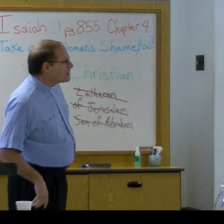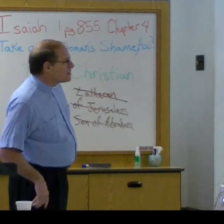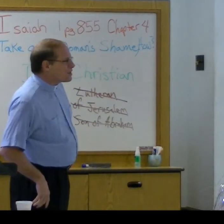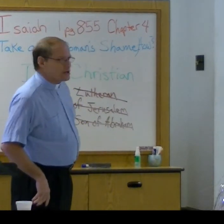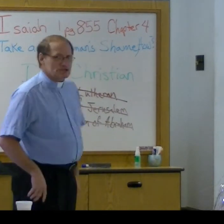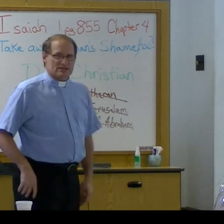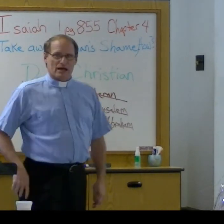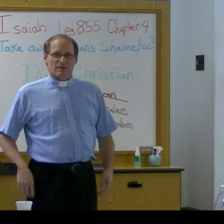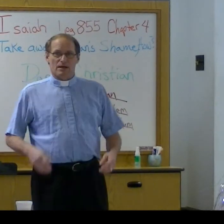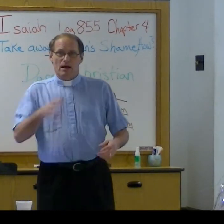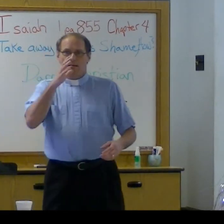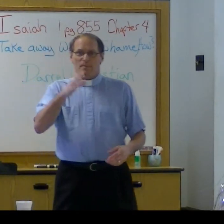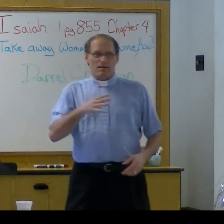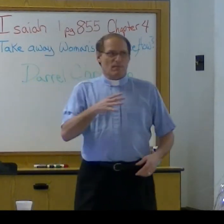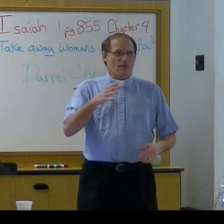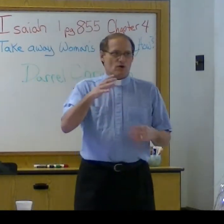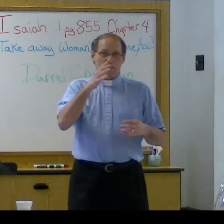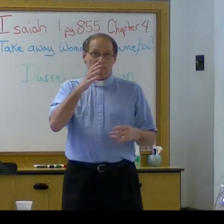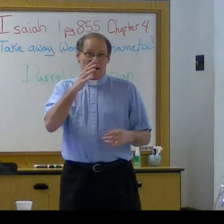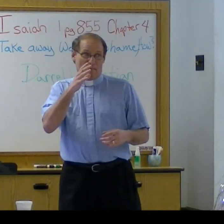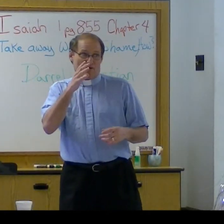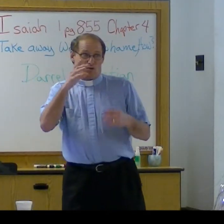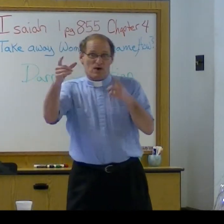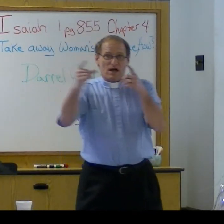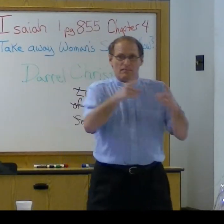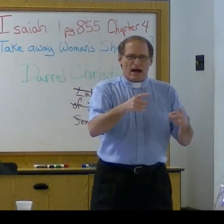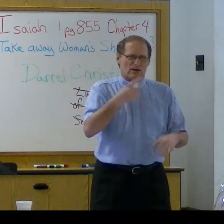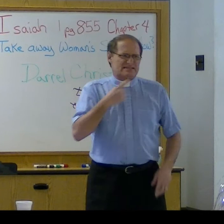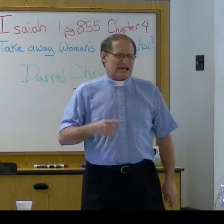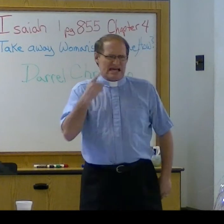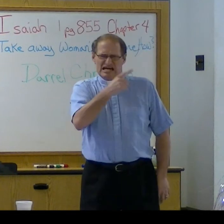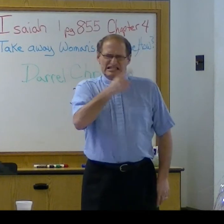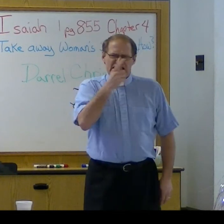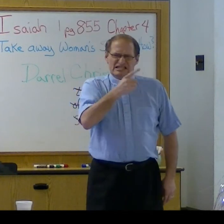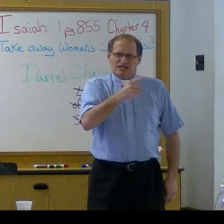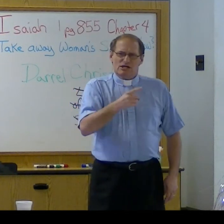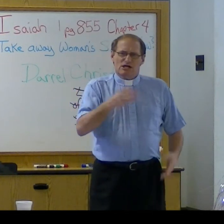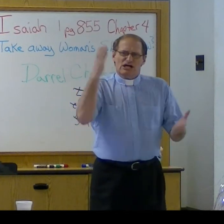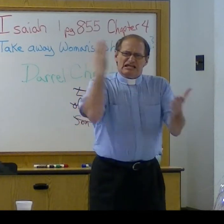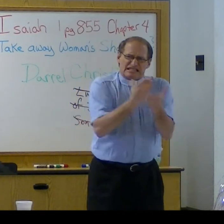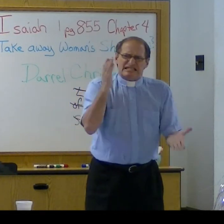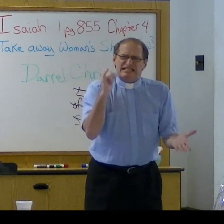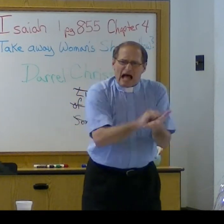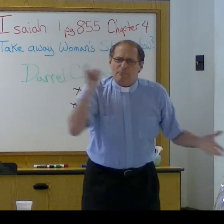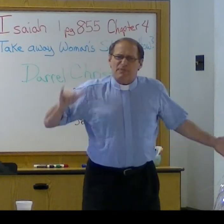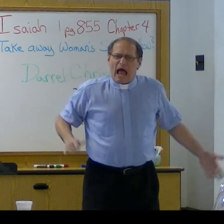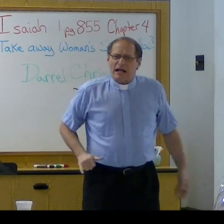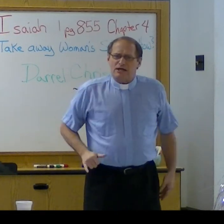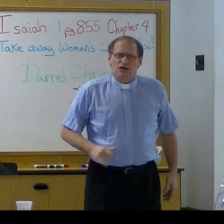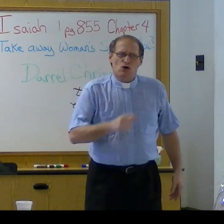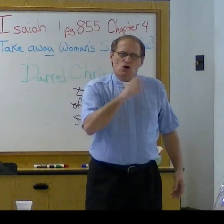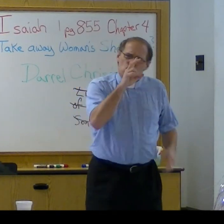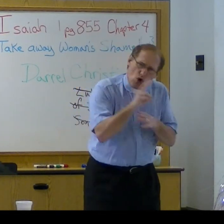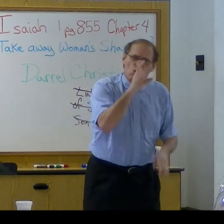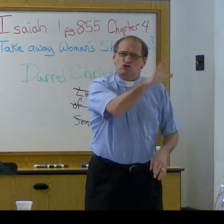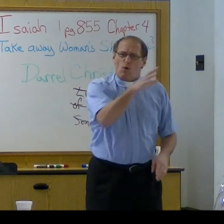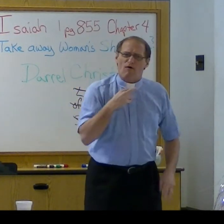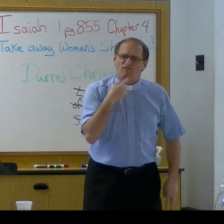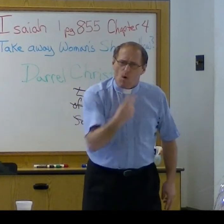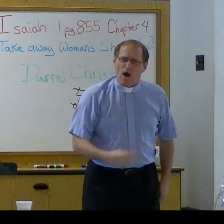would understand me. My mother would come down and say, "Stop that! Use your